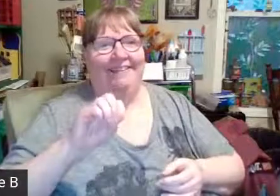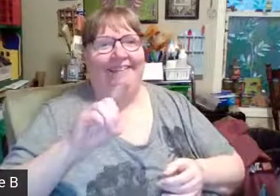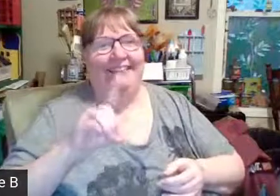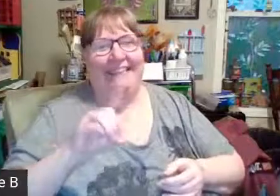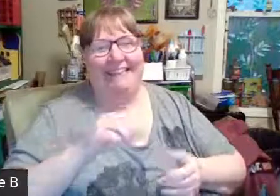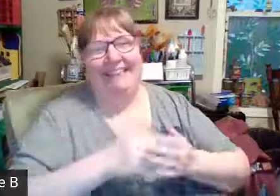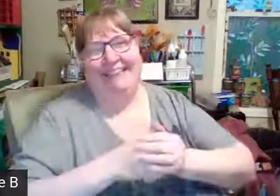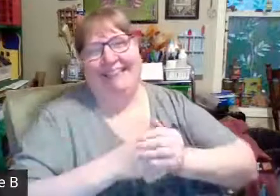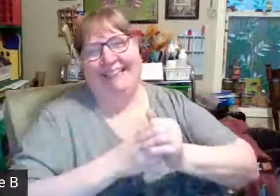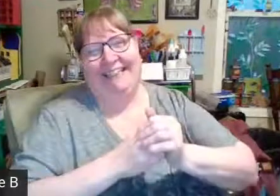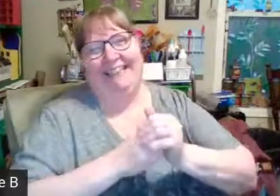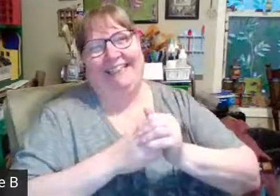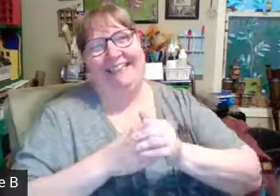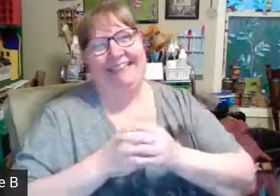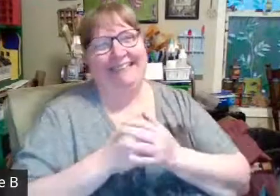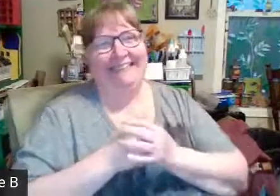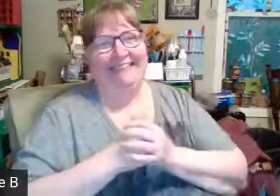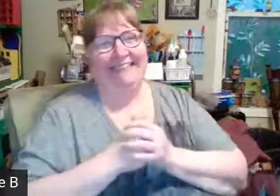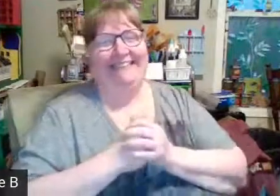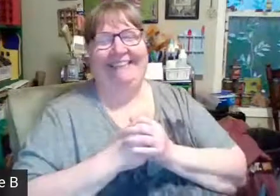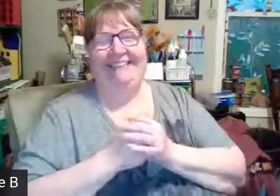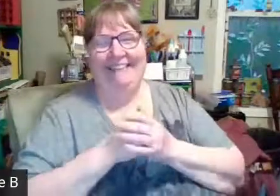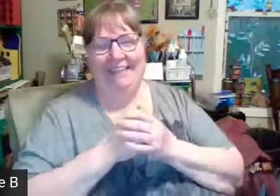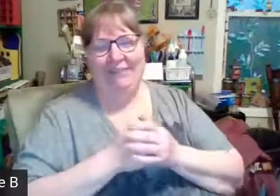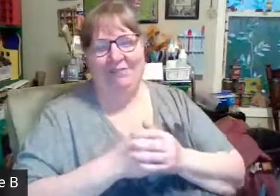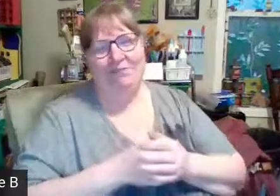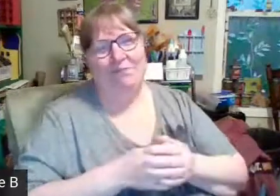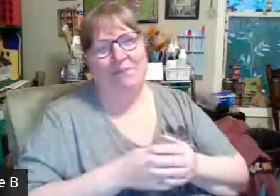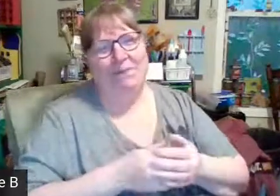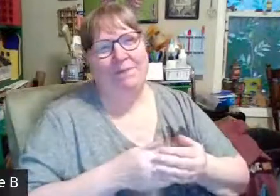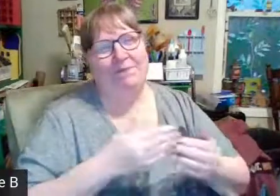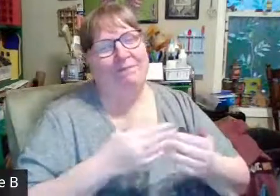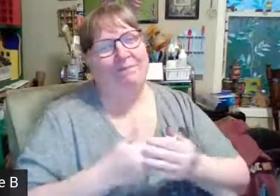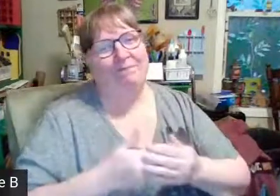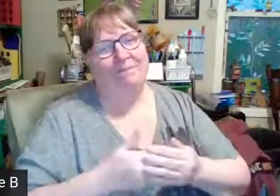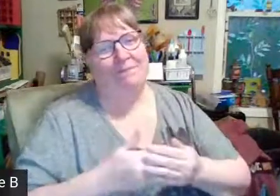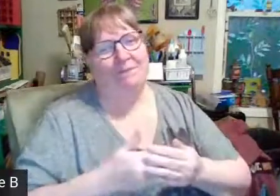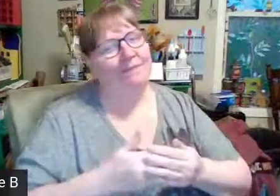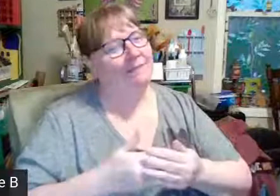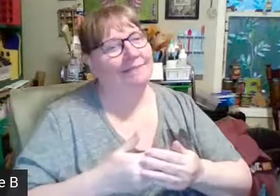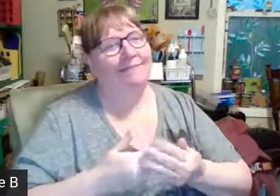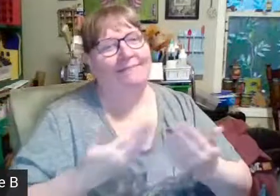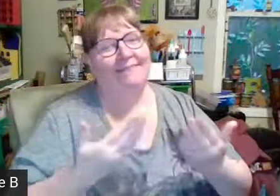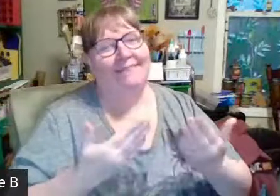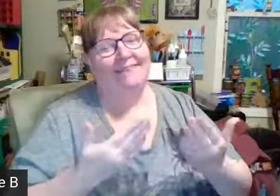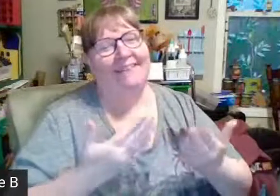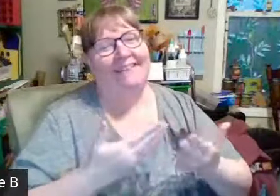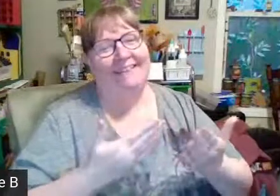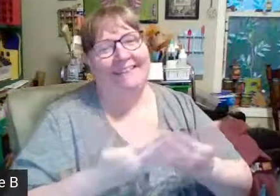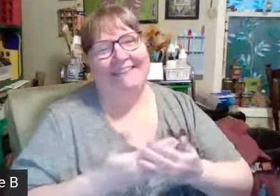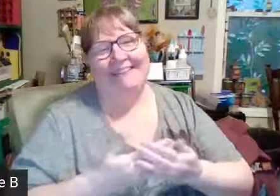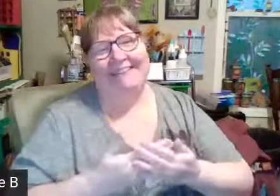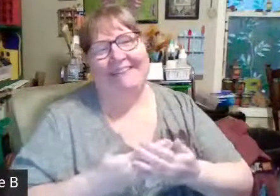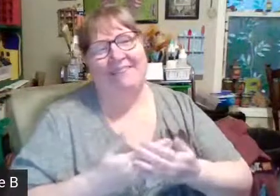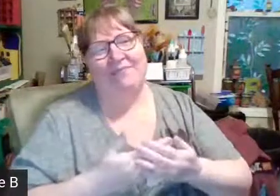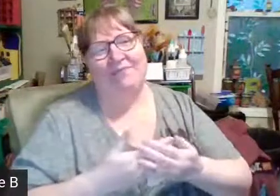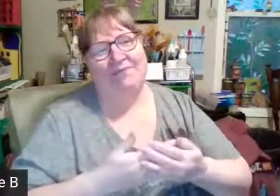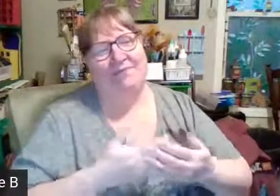That's two different feelings. Completely different answers. I was very nerve-wracked because